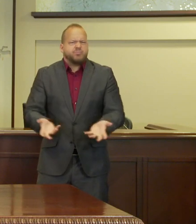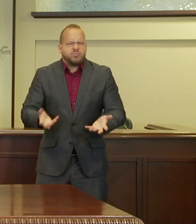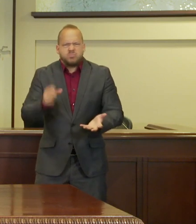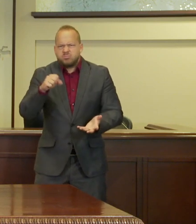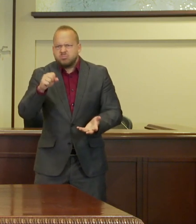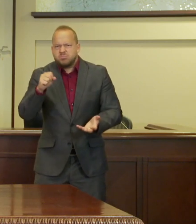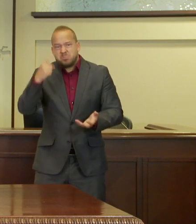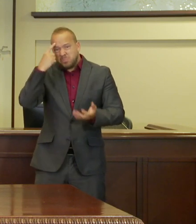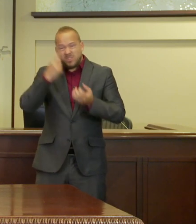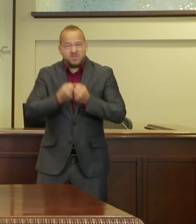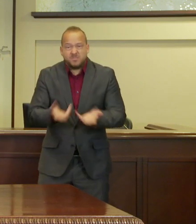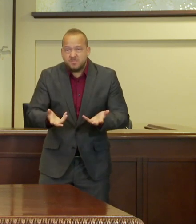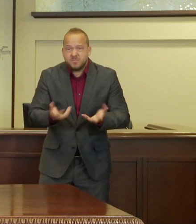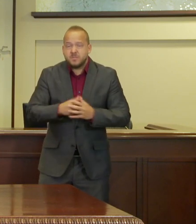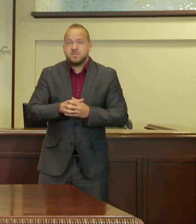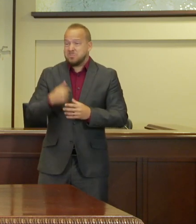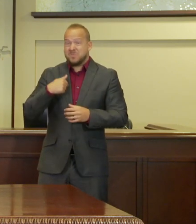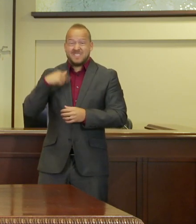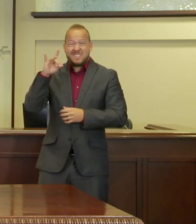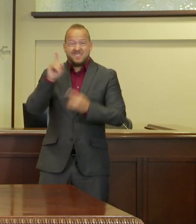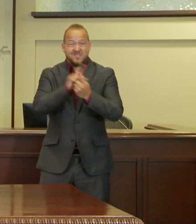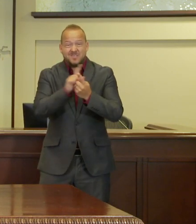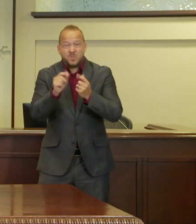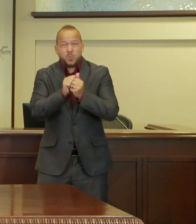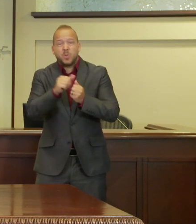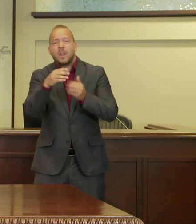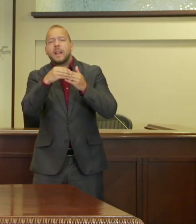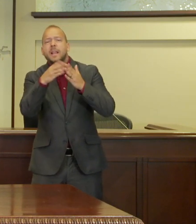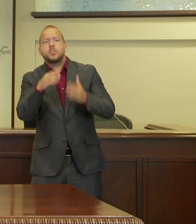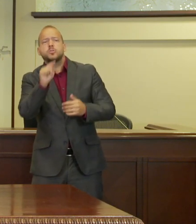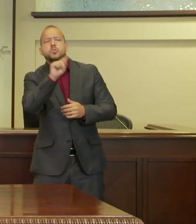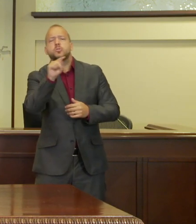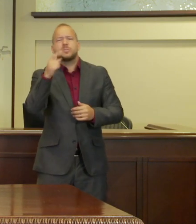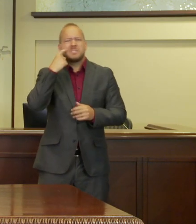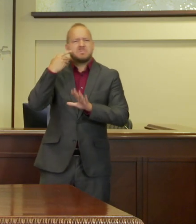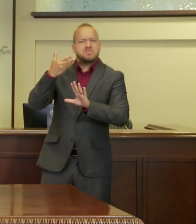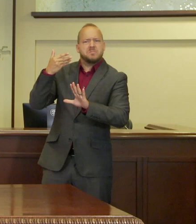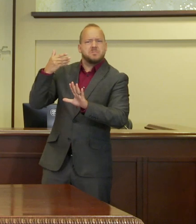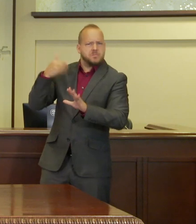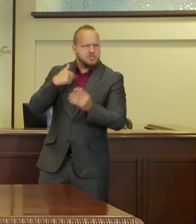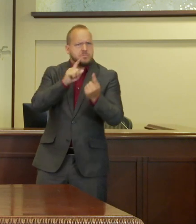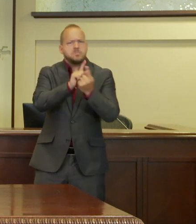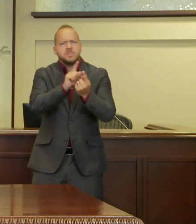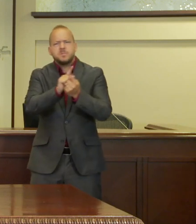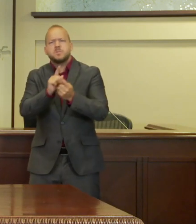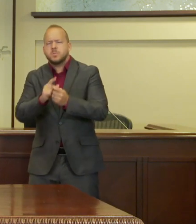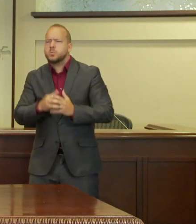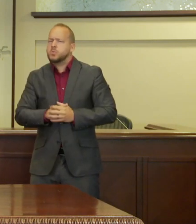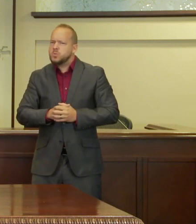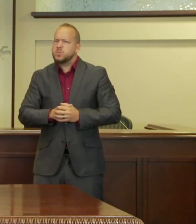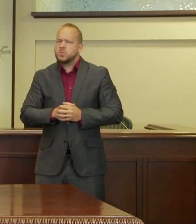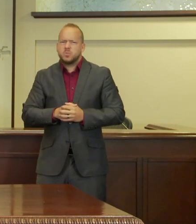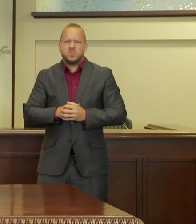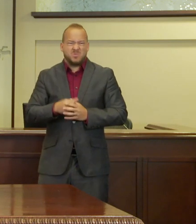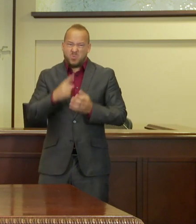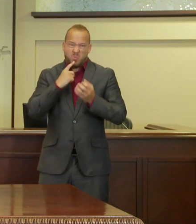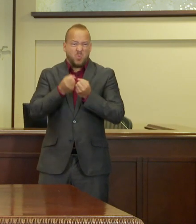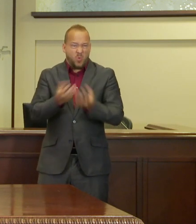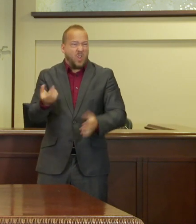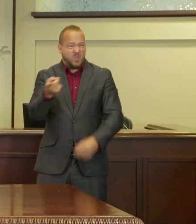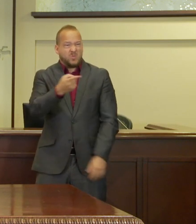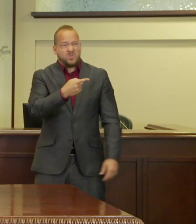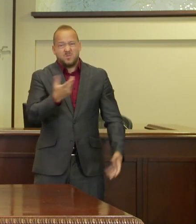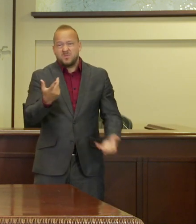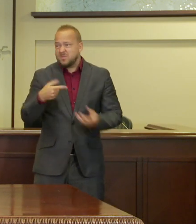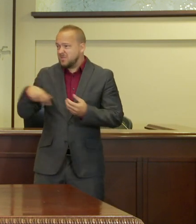had with a couple of students just a little while ago, I was feeling pretty worn out, and that actually gave me a lot of energy.